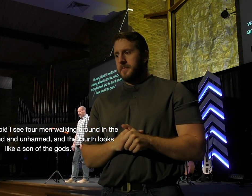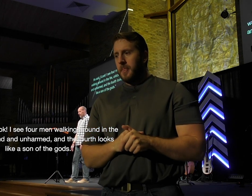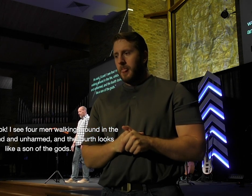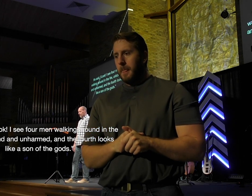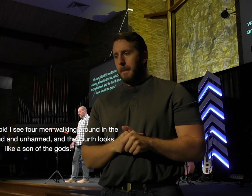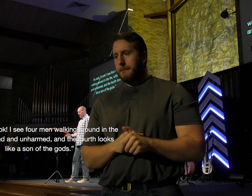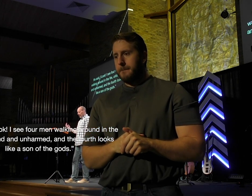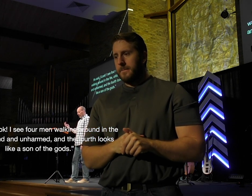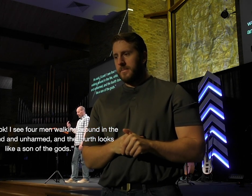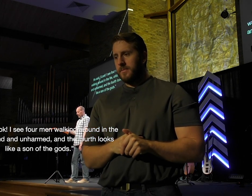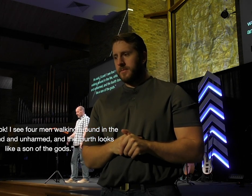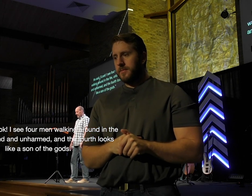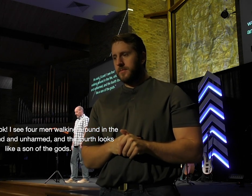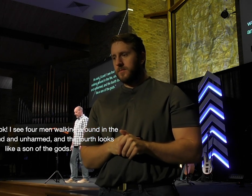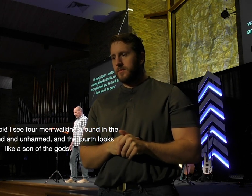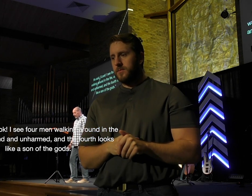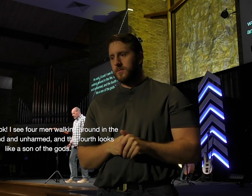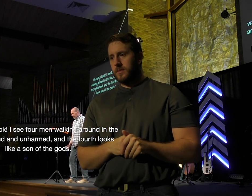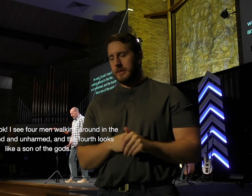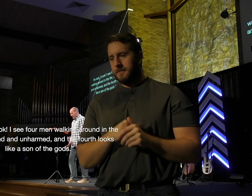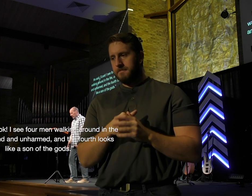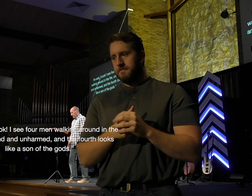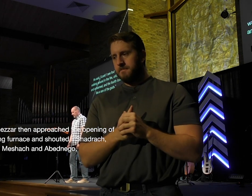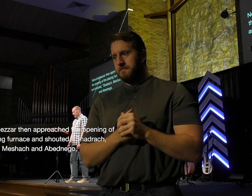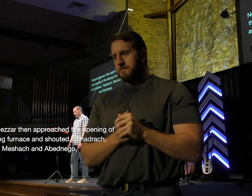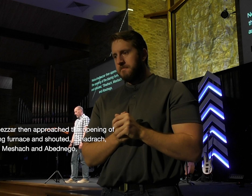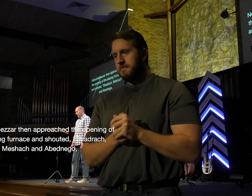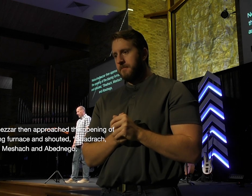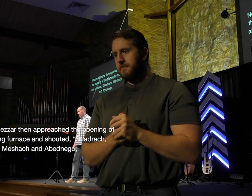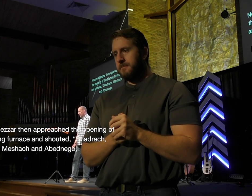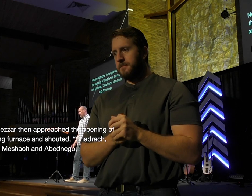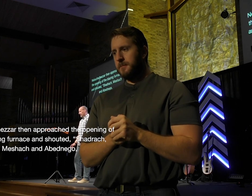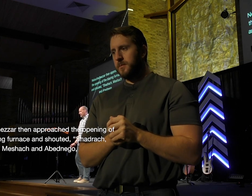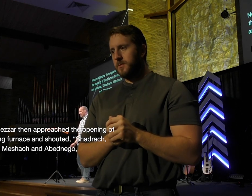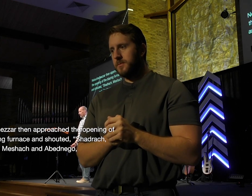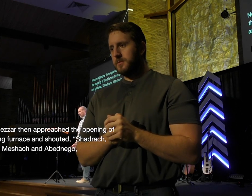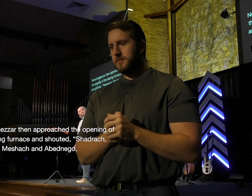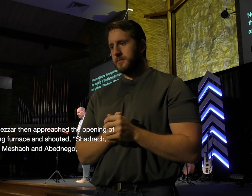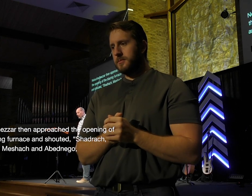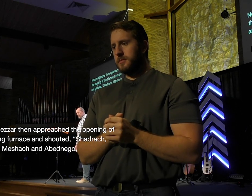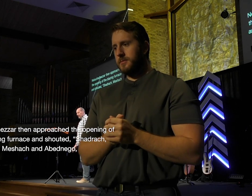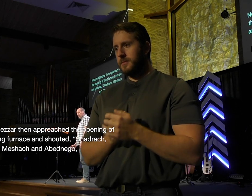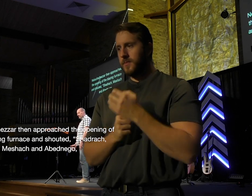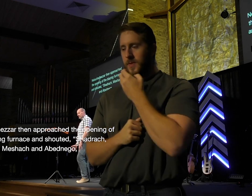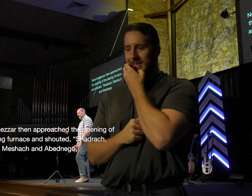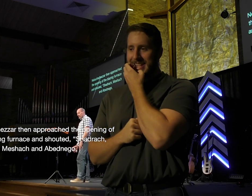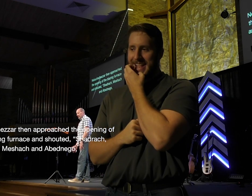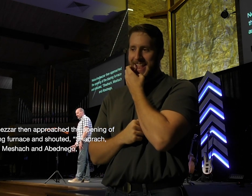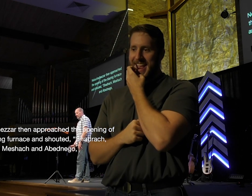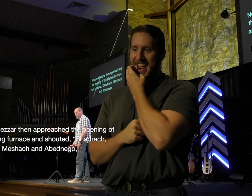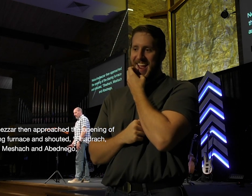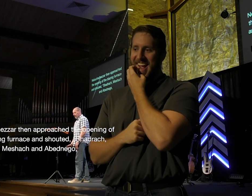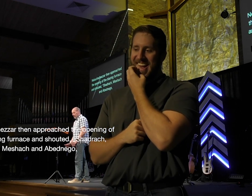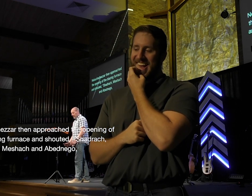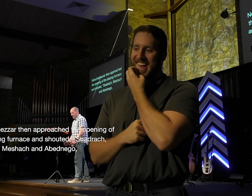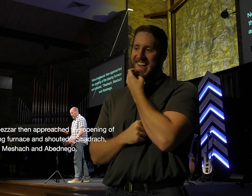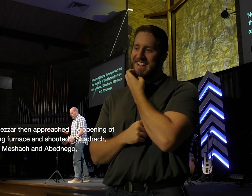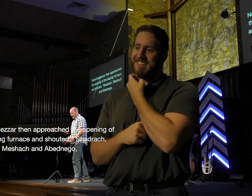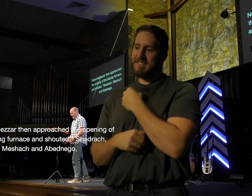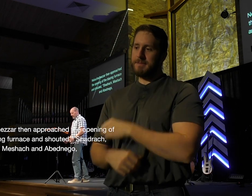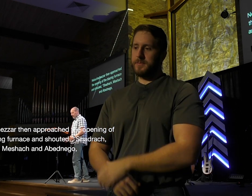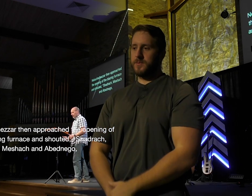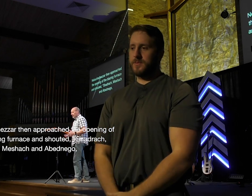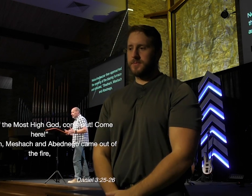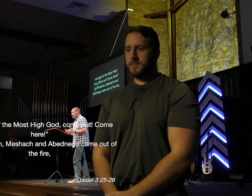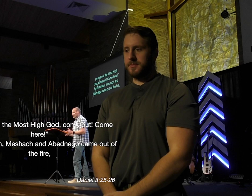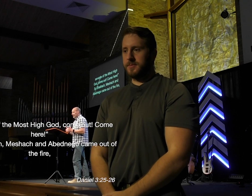unharmed. And the fourth looks like a son of the gods." Nebuchadnezzar then approached the opening of the blazing furnace and shouted, "Shadrach,